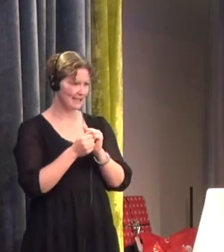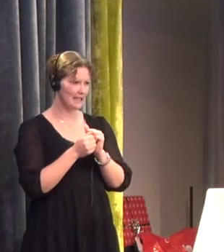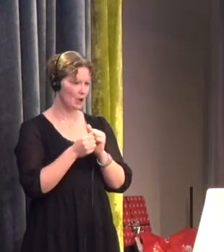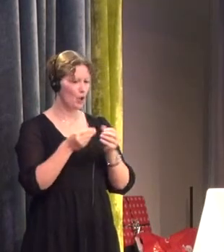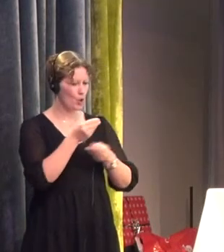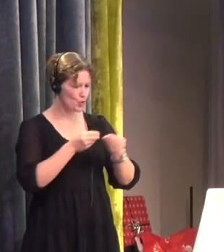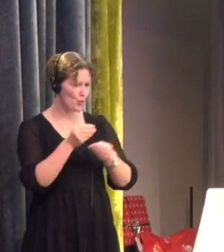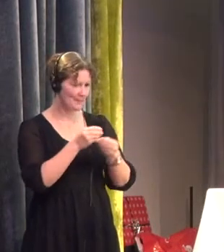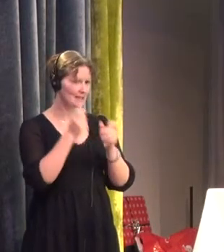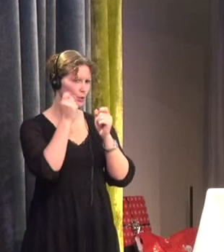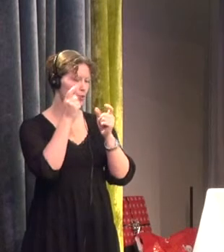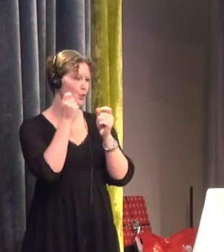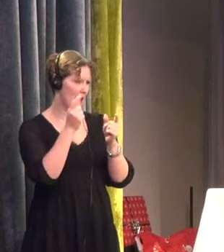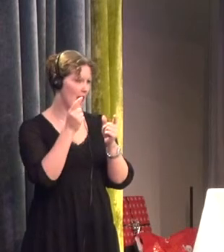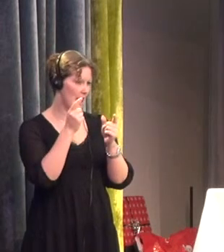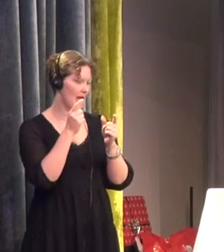that we have.